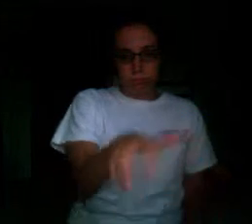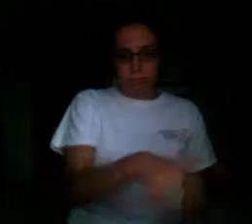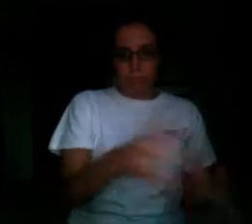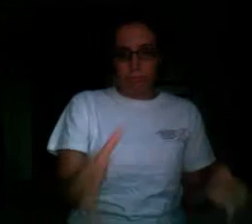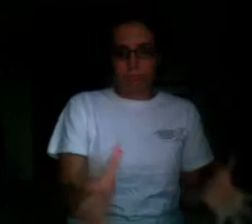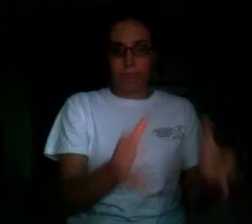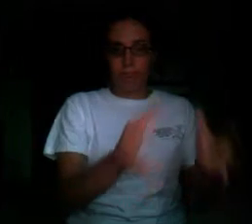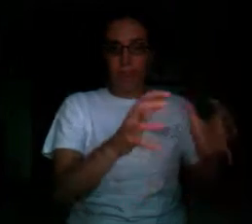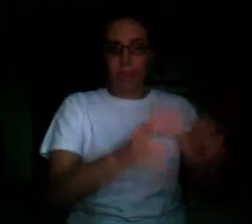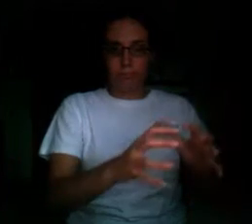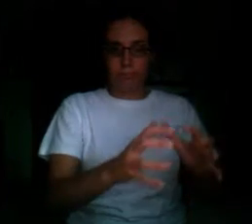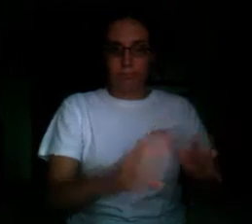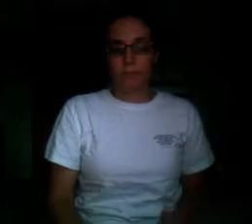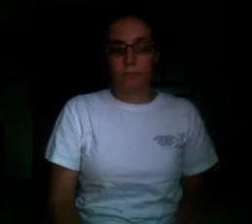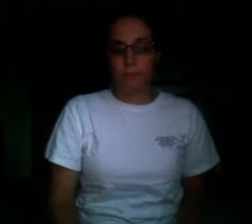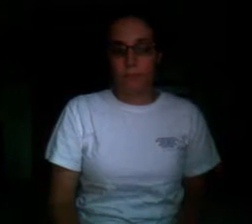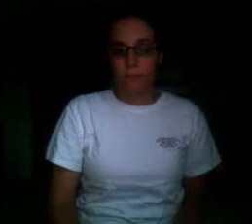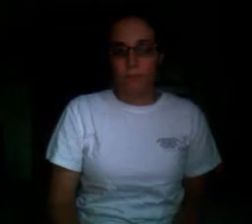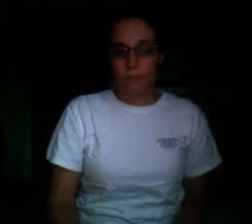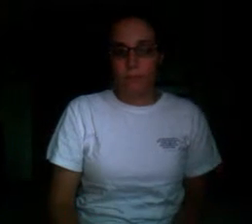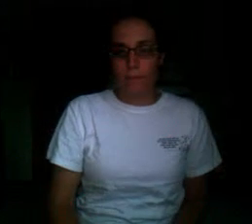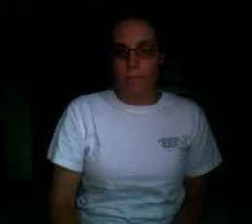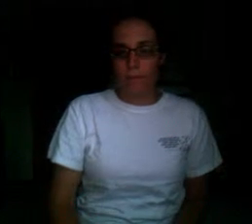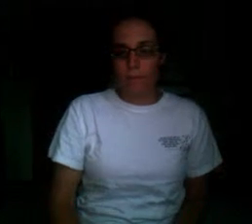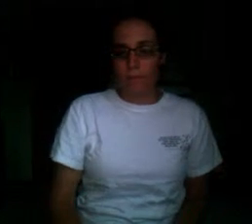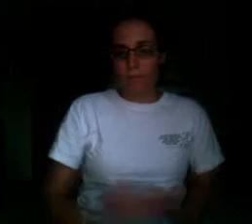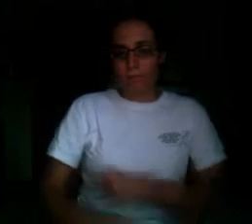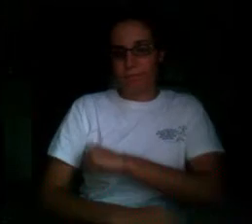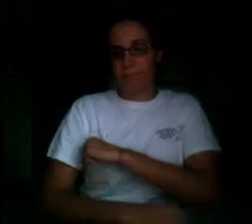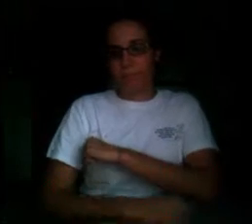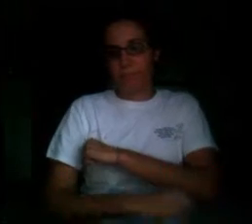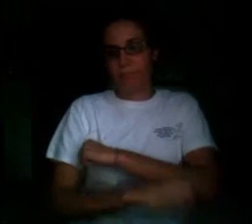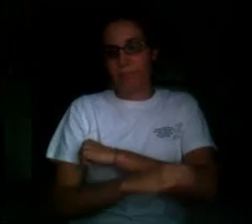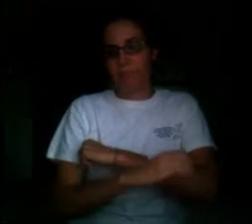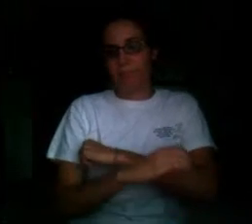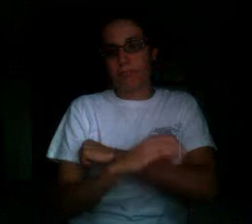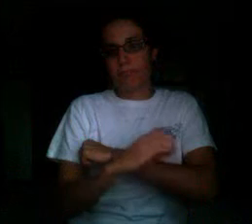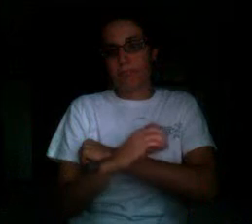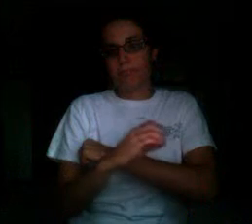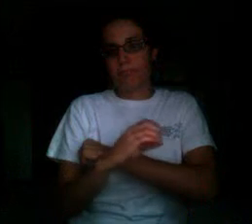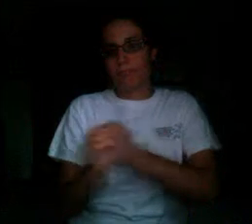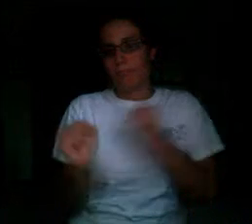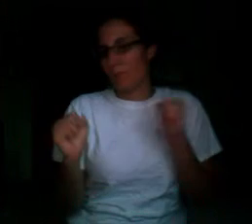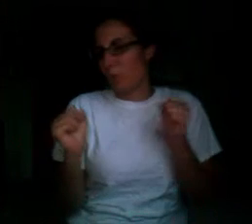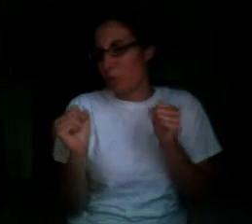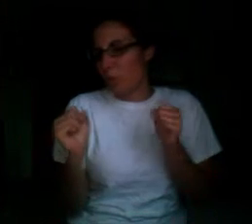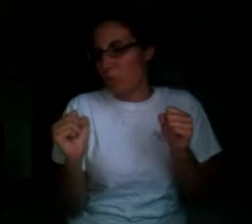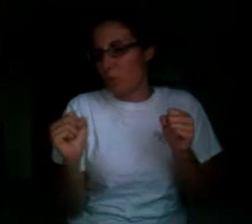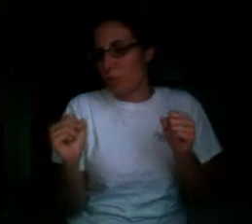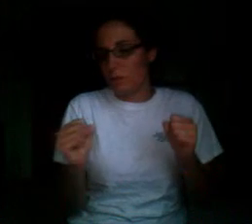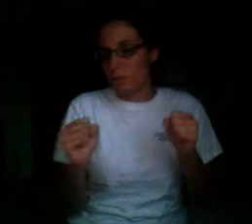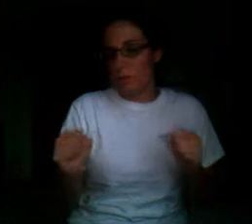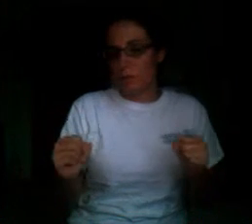the next morning, while the dawn was still cool and meadowlarks were singing, Laura rode to the field with Pa